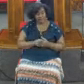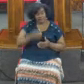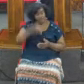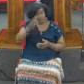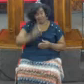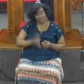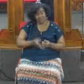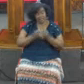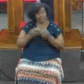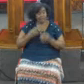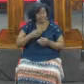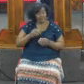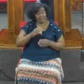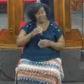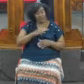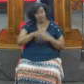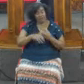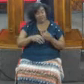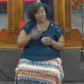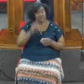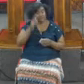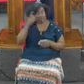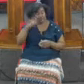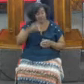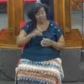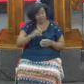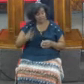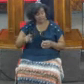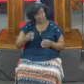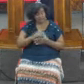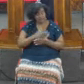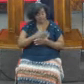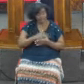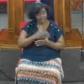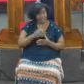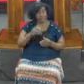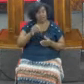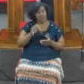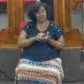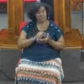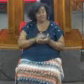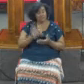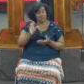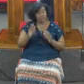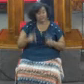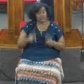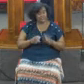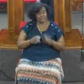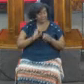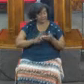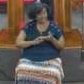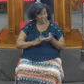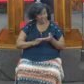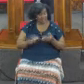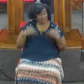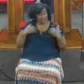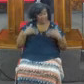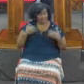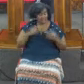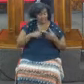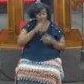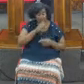us all to look for an opportunity to share the gospel. Nobody is exempt. Youngest to the oldest that know Jesus